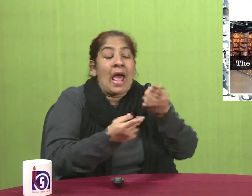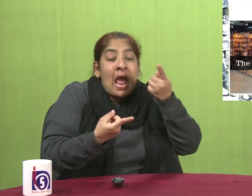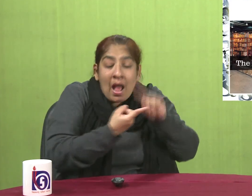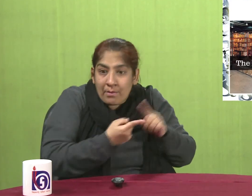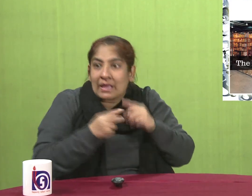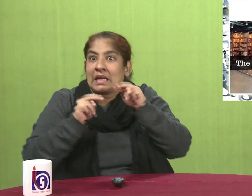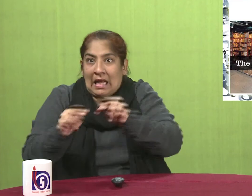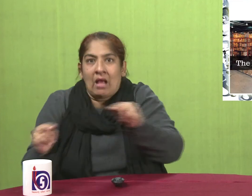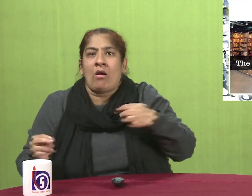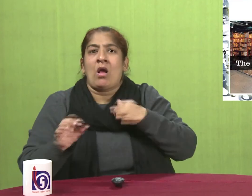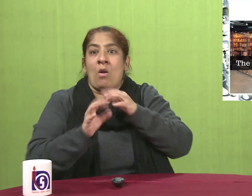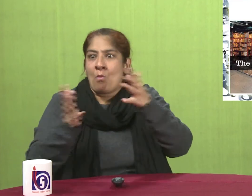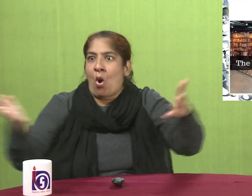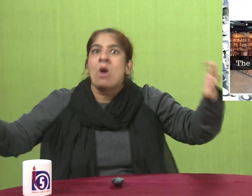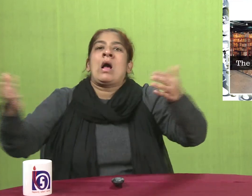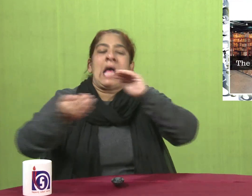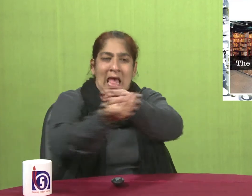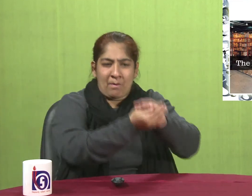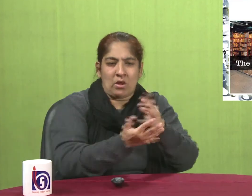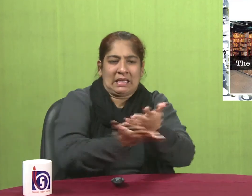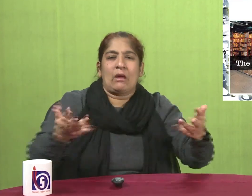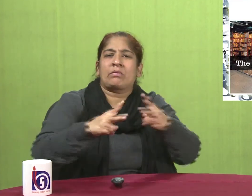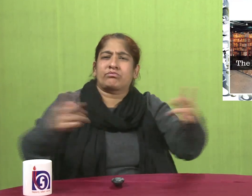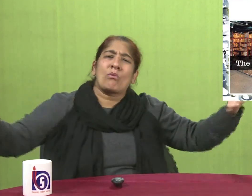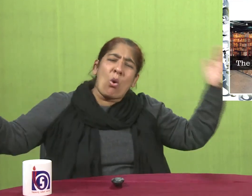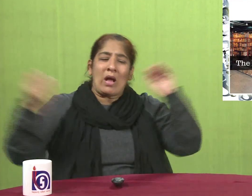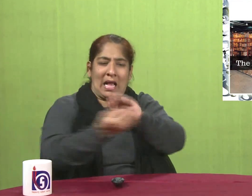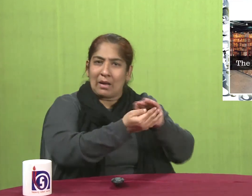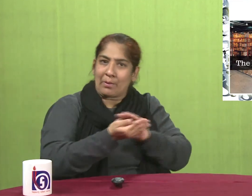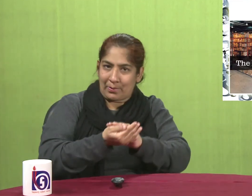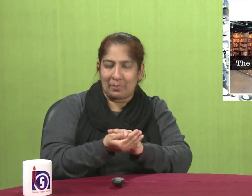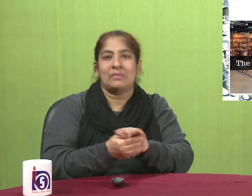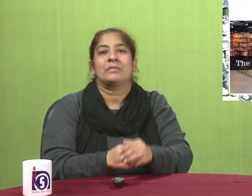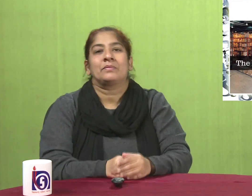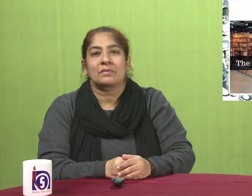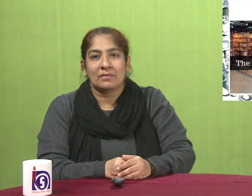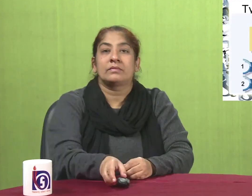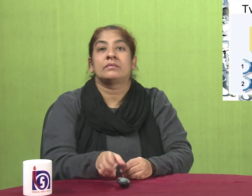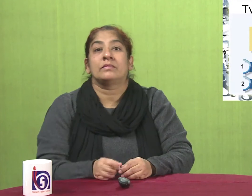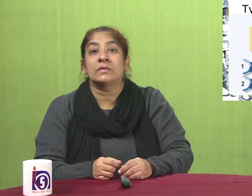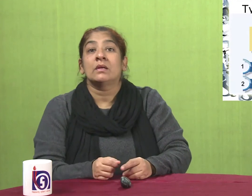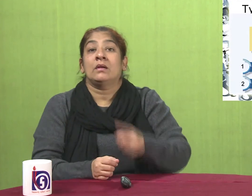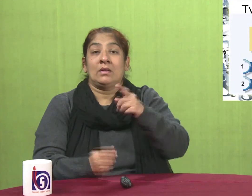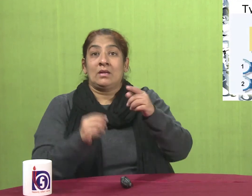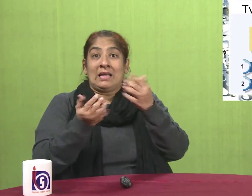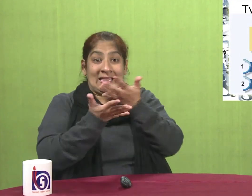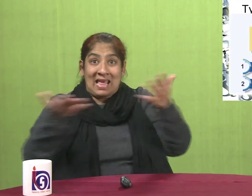is very important. Whenever there is extra stock, it is kept in the warehouse. There are types of